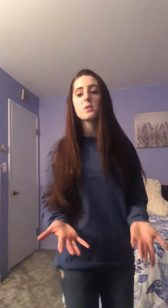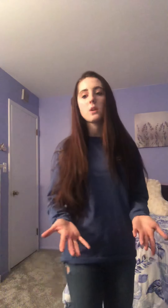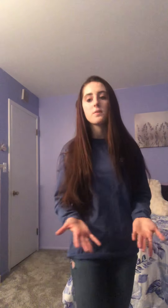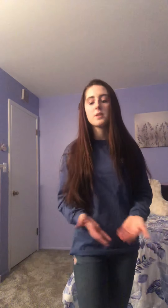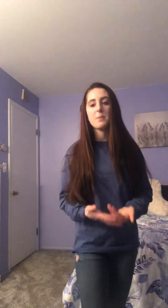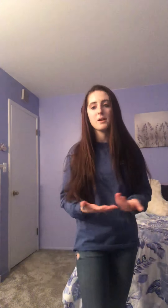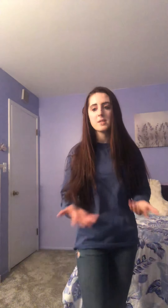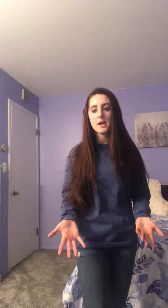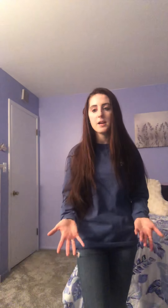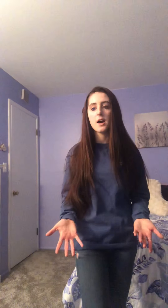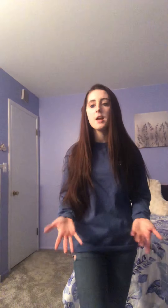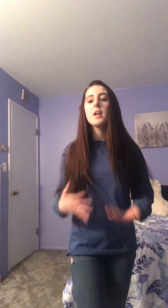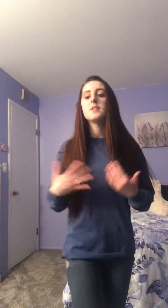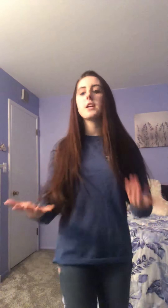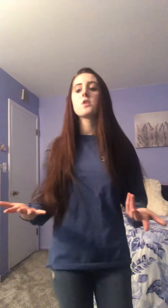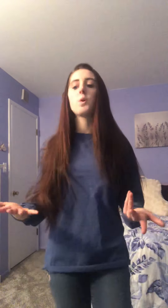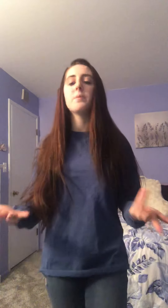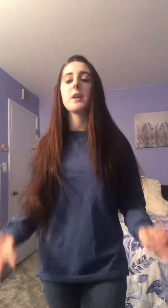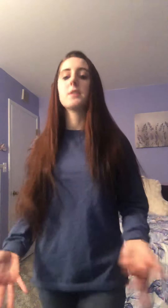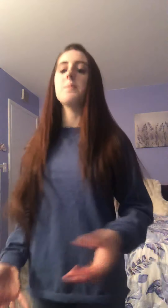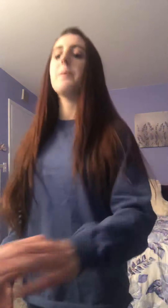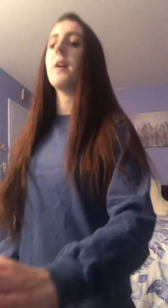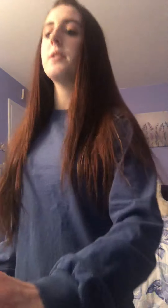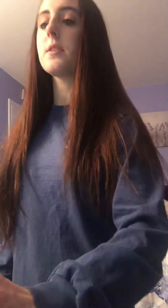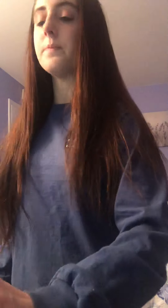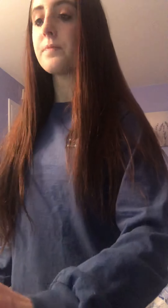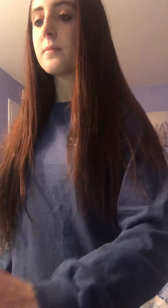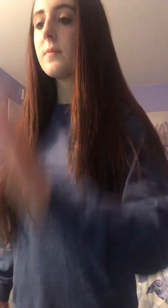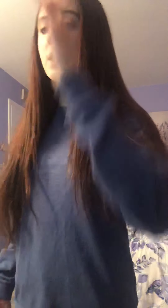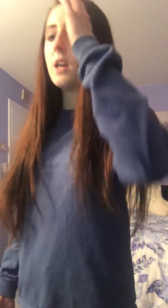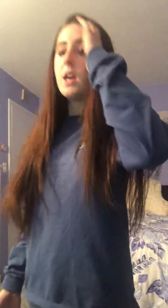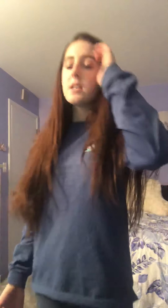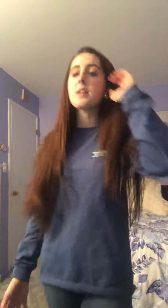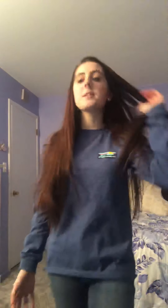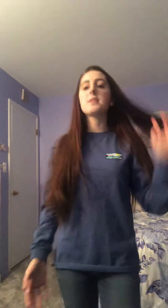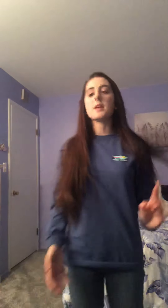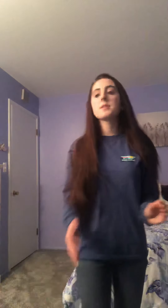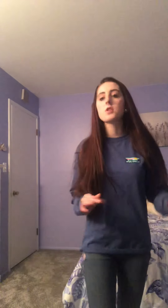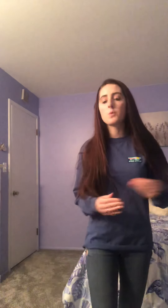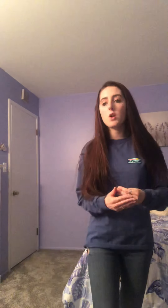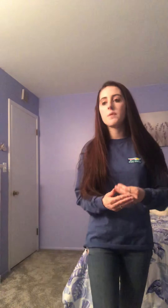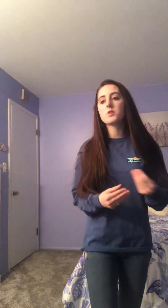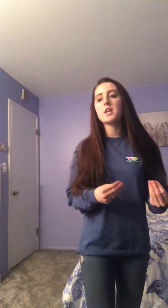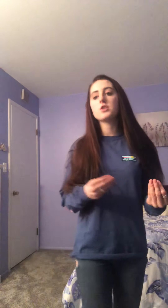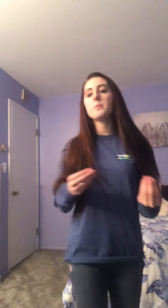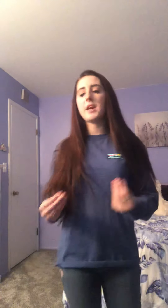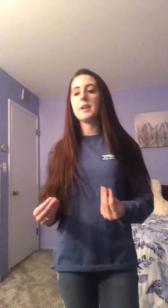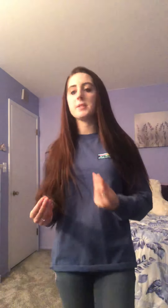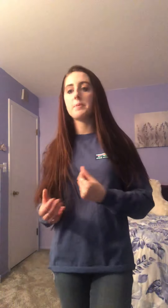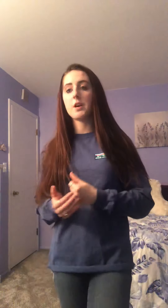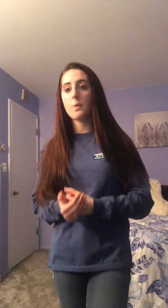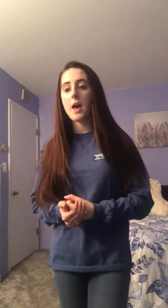enough to the balanced area, the dancer will appear to be balanced. Slide 6, the role of rotational mechanics in a pirouette.